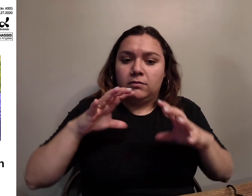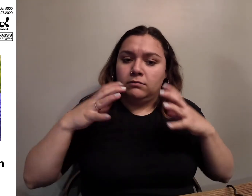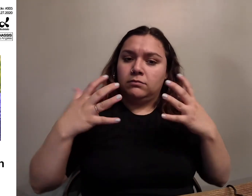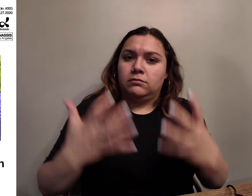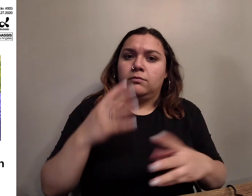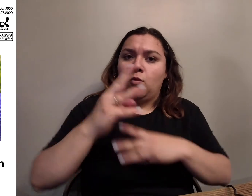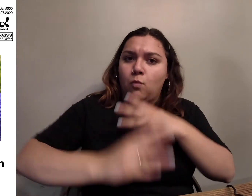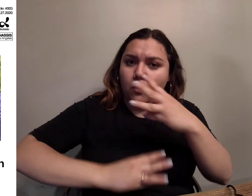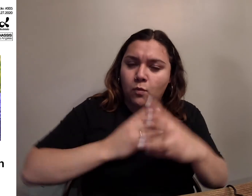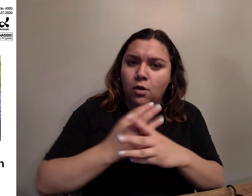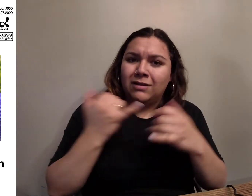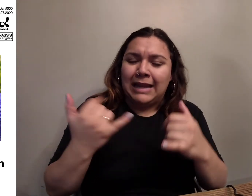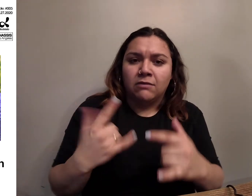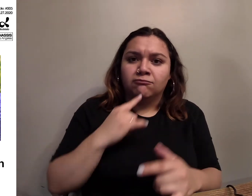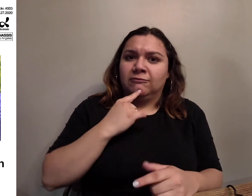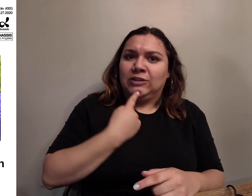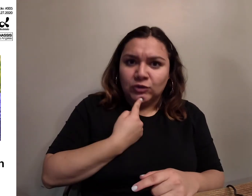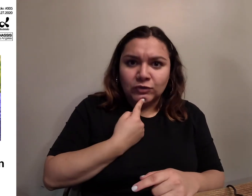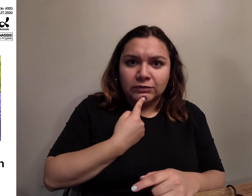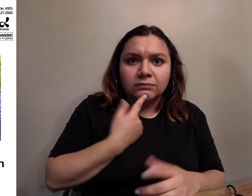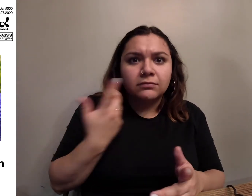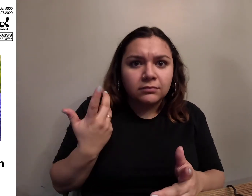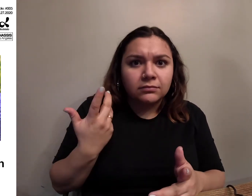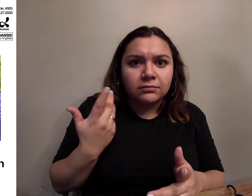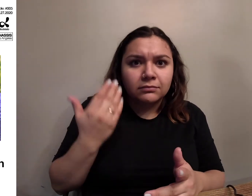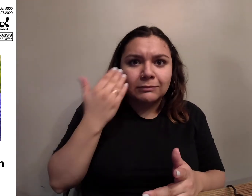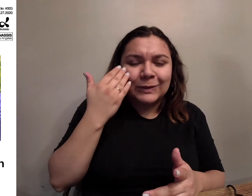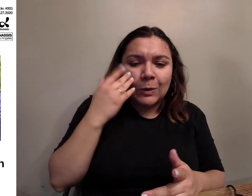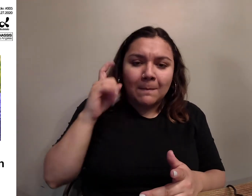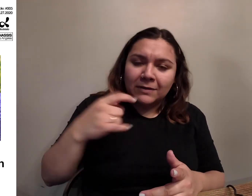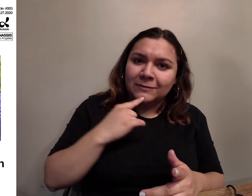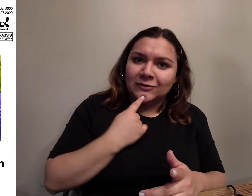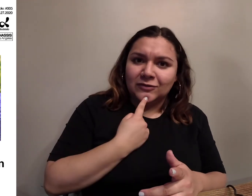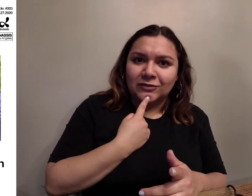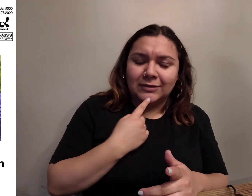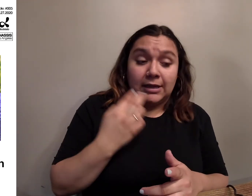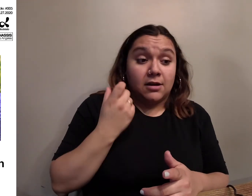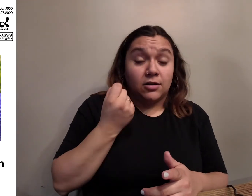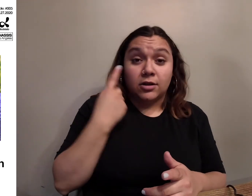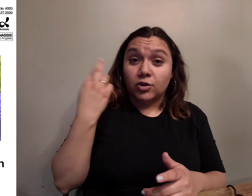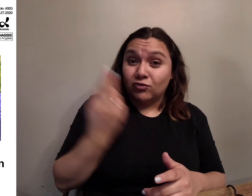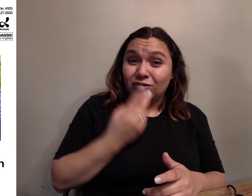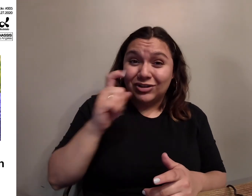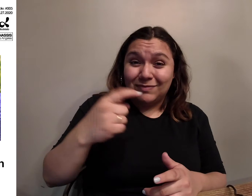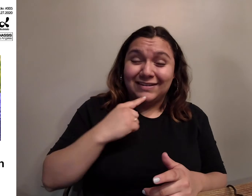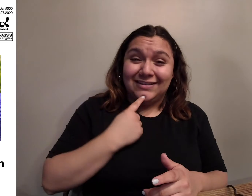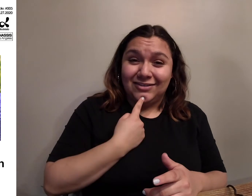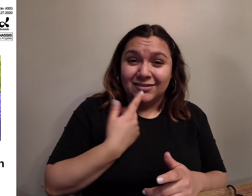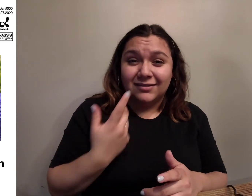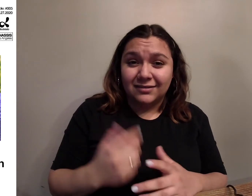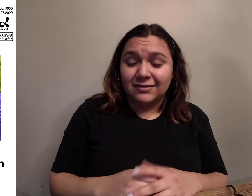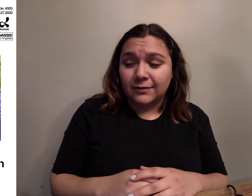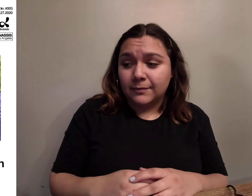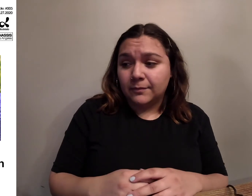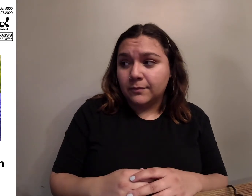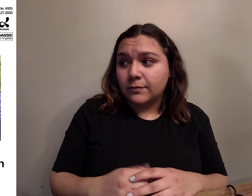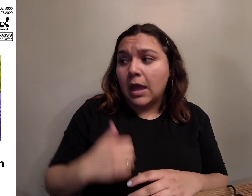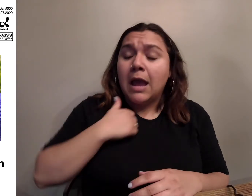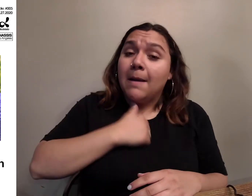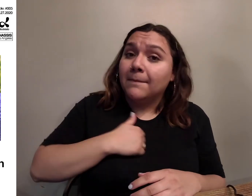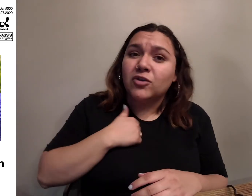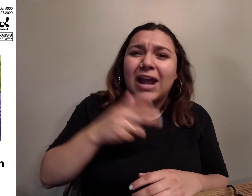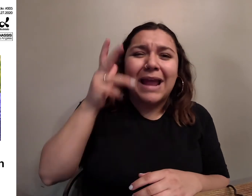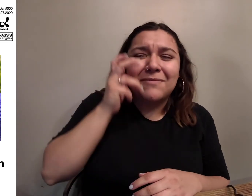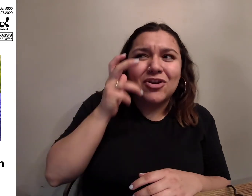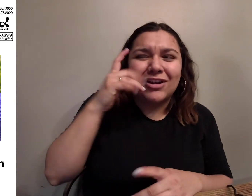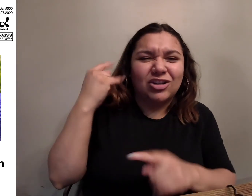and it's understandable why it is and why it should be that way. Forgive me, I'm hearing a